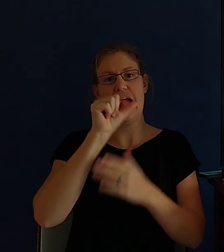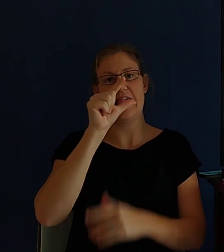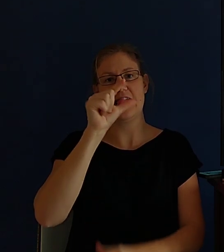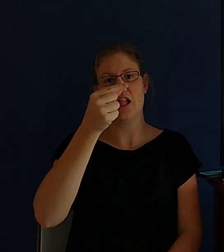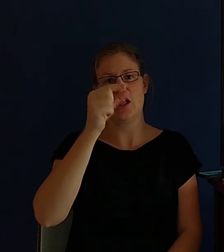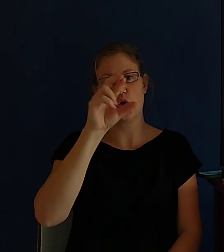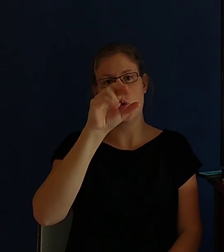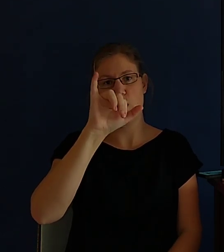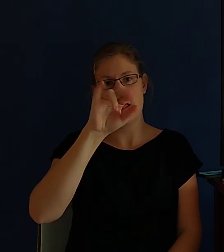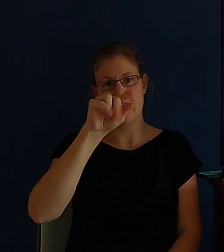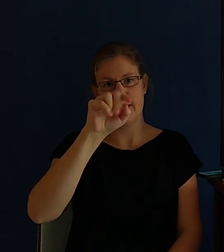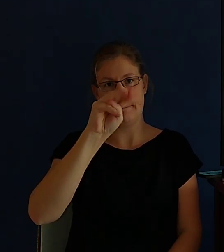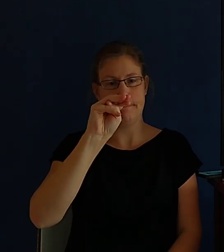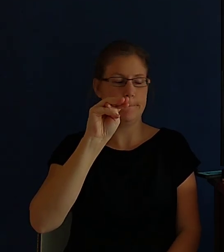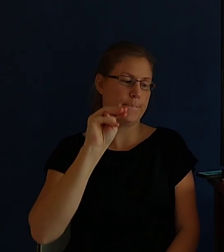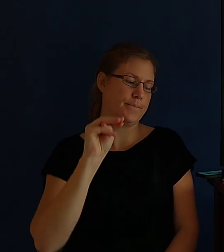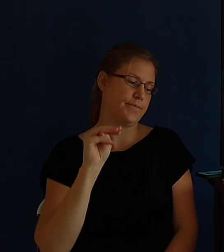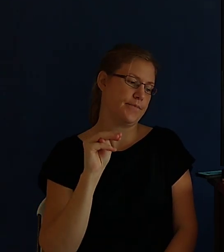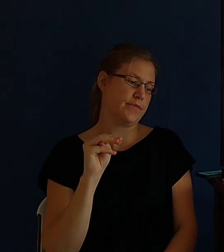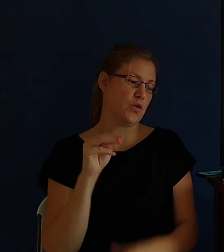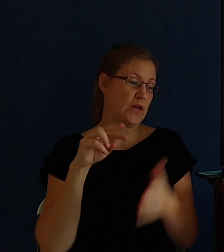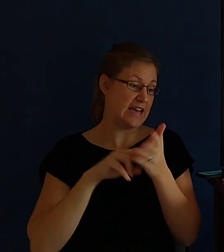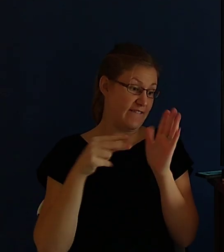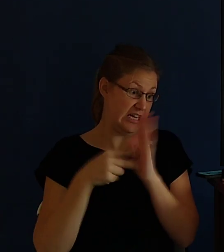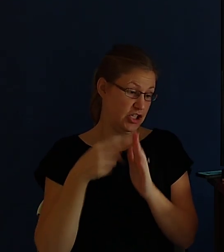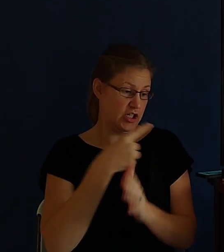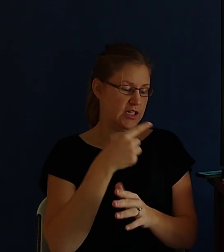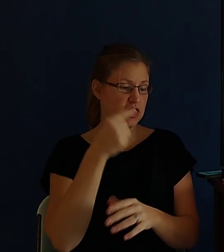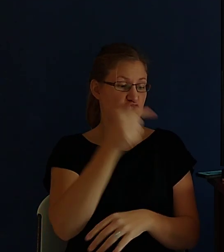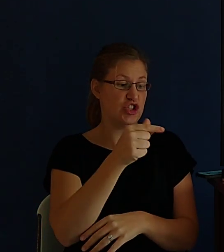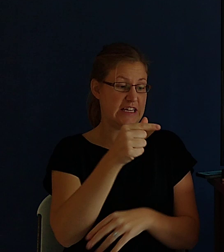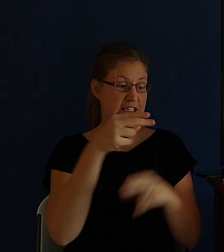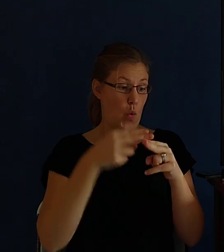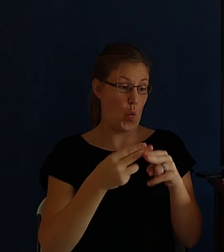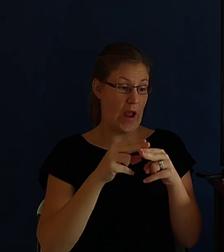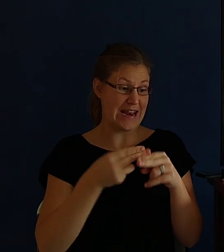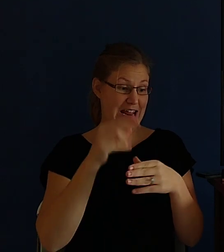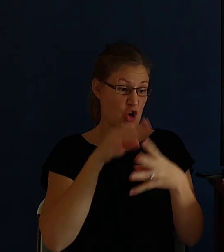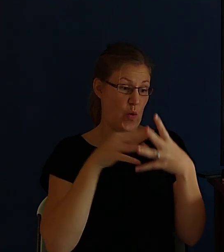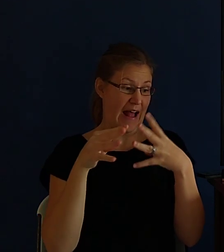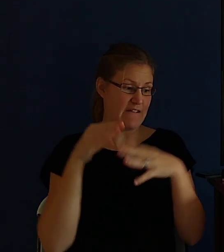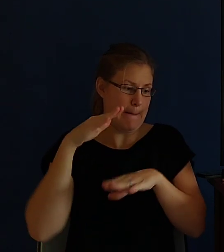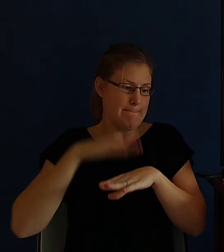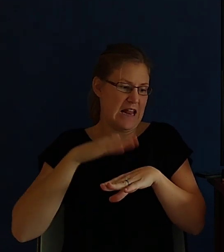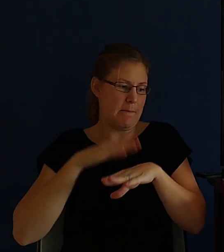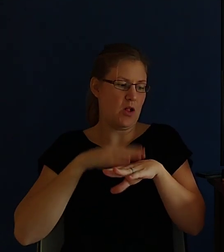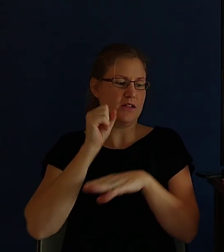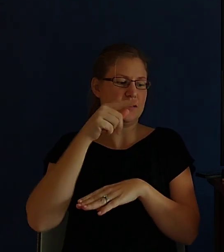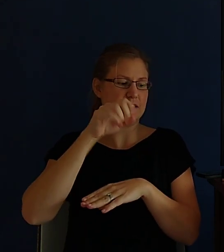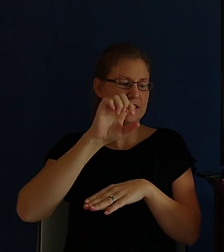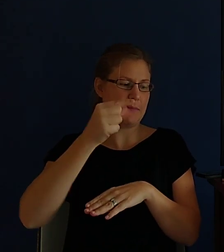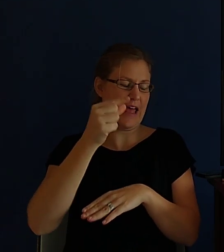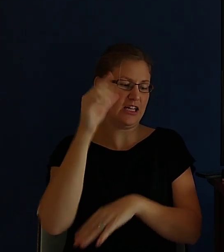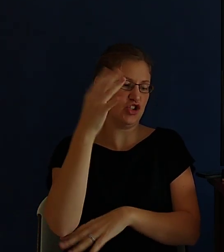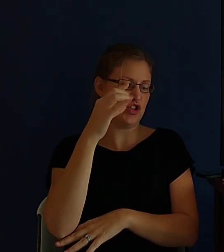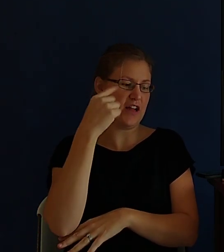Minimum spanning trees. The definition, let G be a weighted graph. A minimal spanning tree of G is a spanning tree